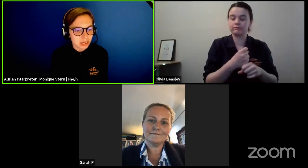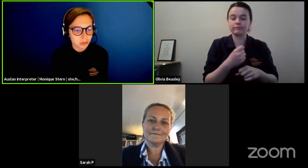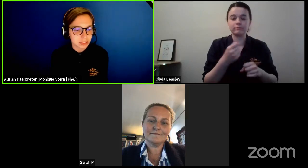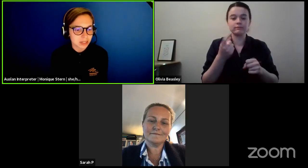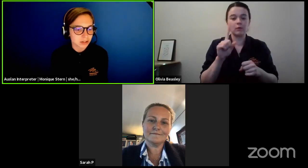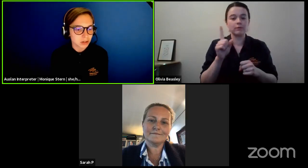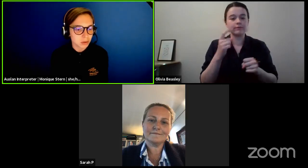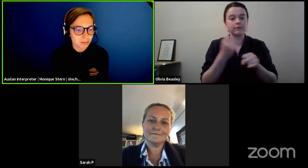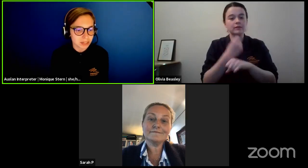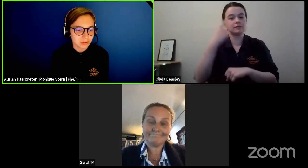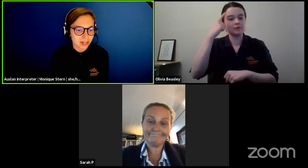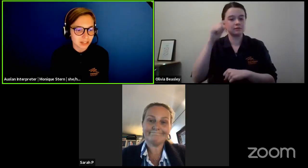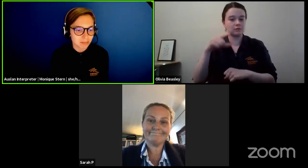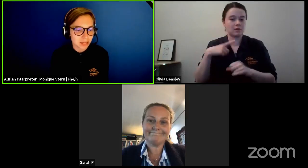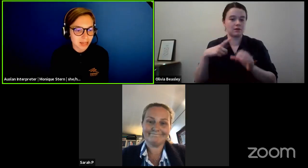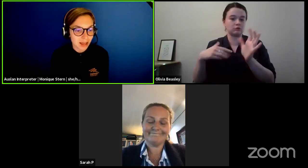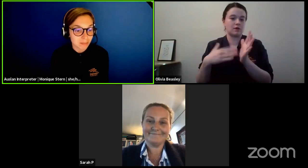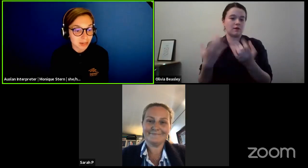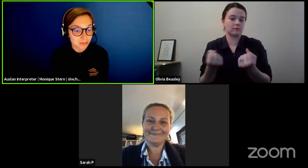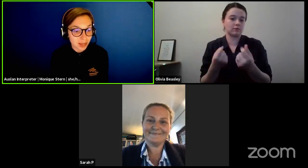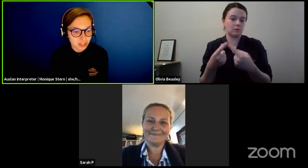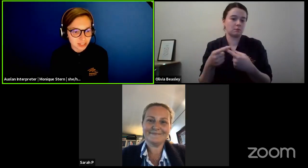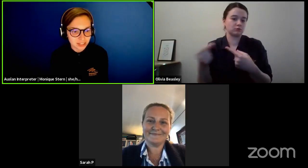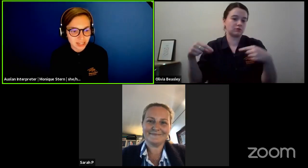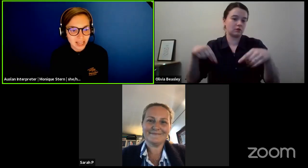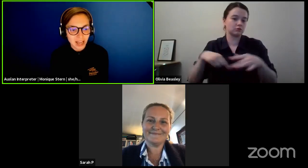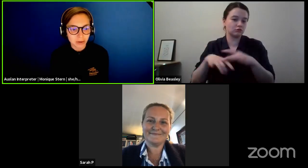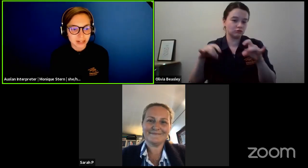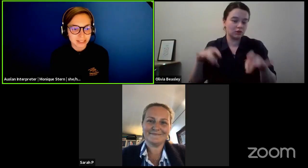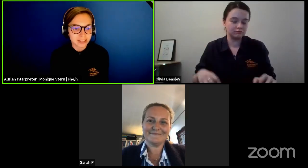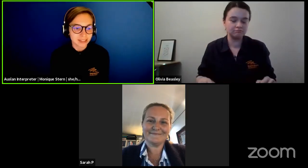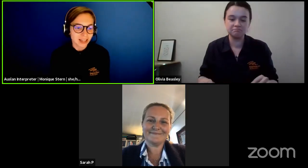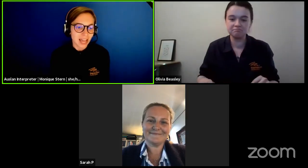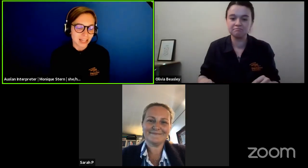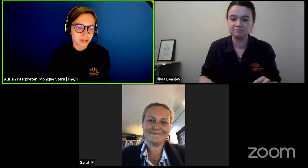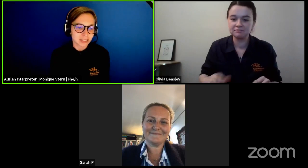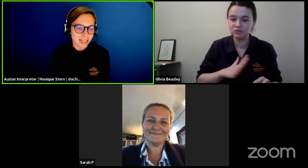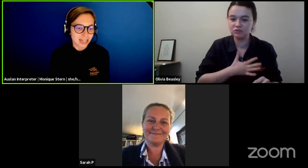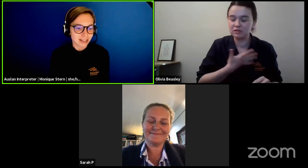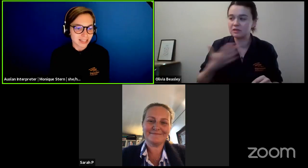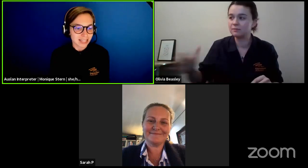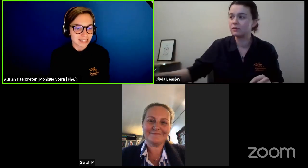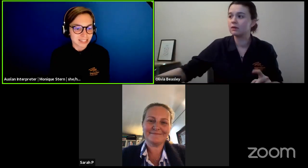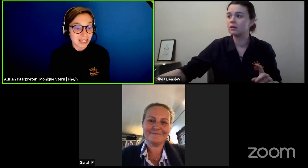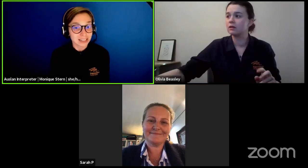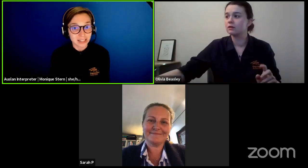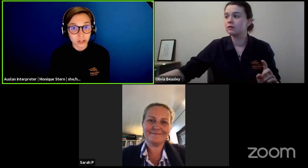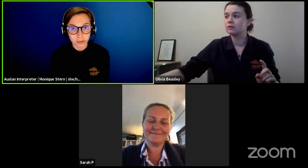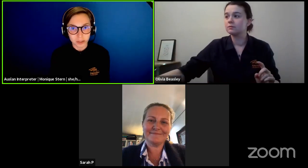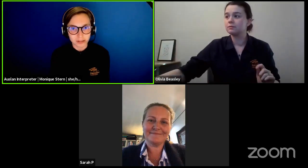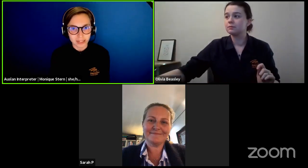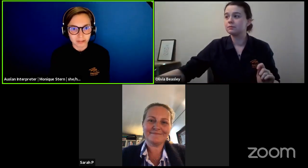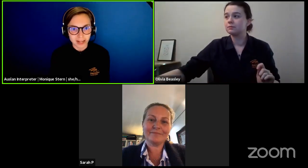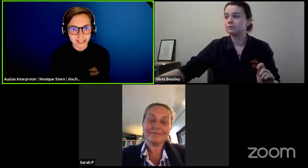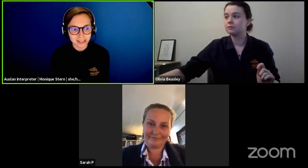particular machine or particular equipment to actually be manufactured, whereas AstraZeneca is the easiest option in regards